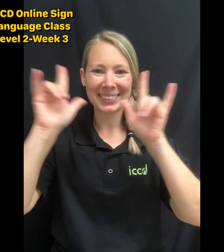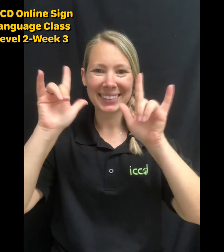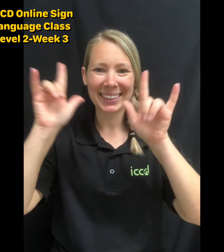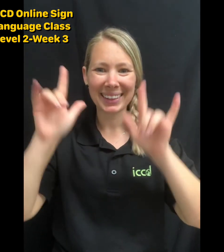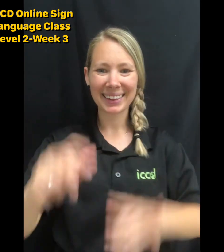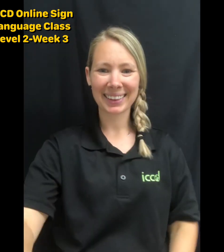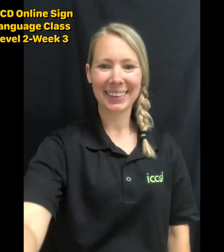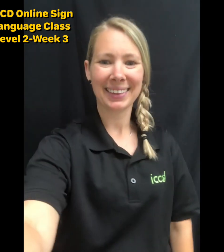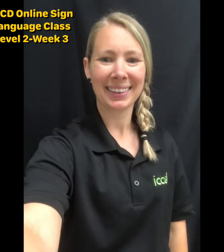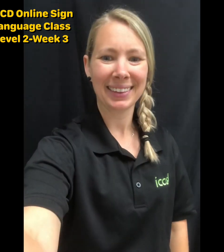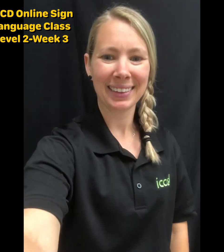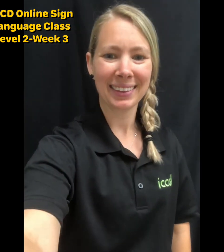Bye.